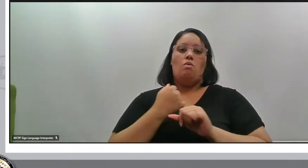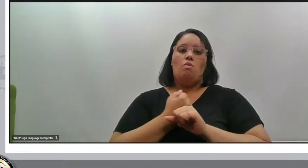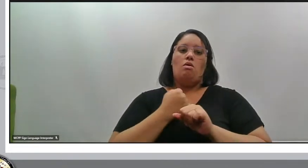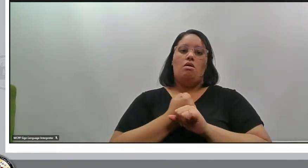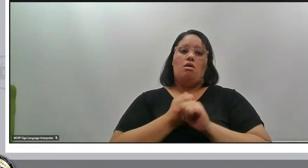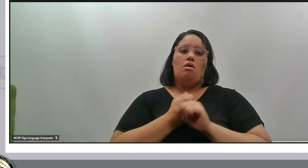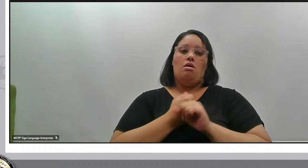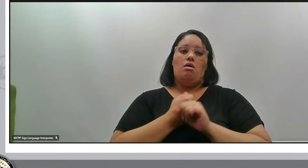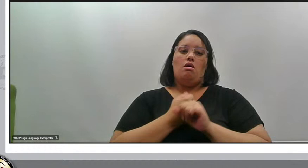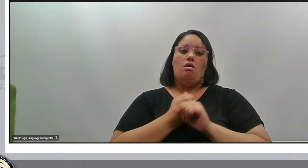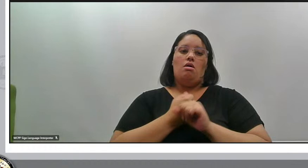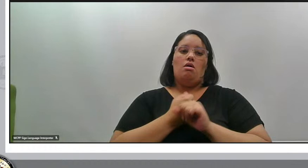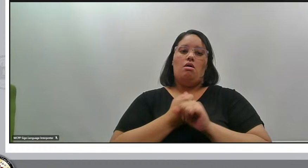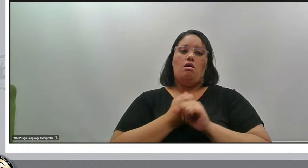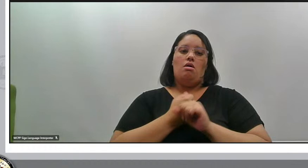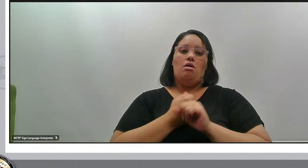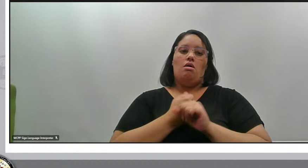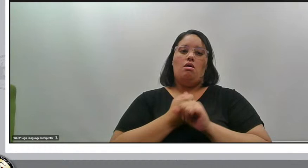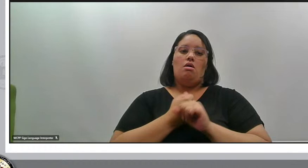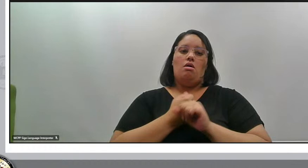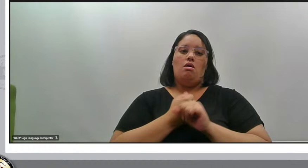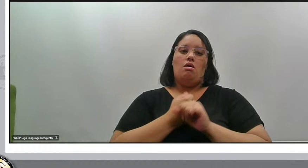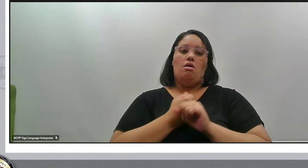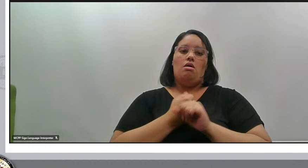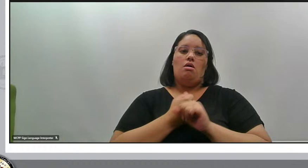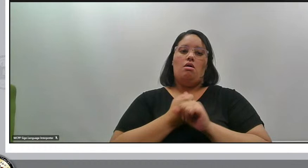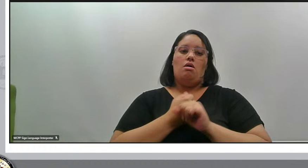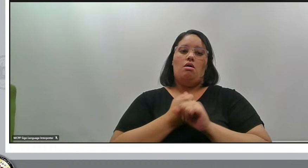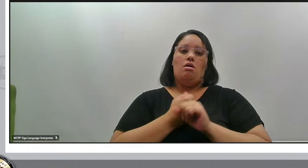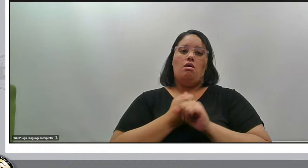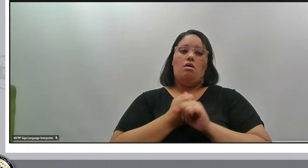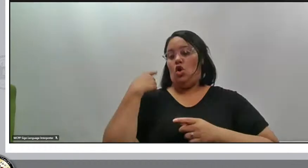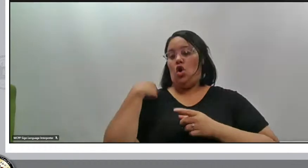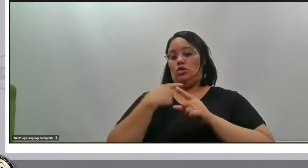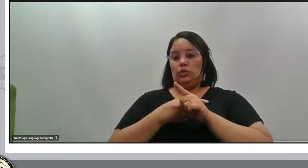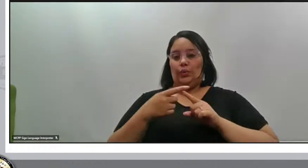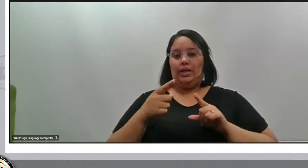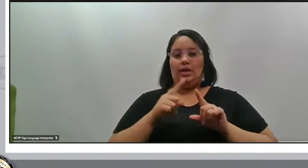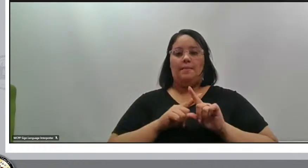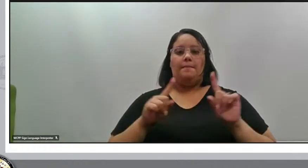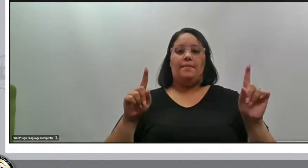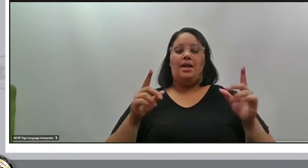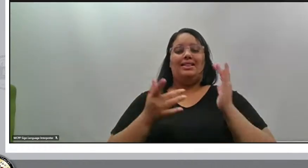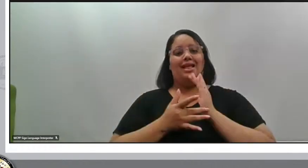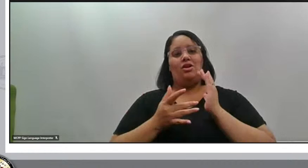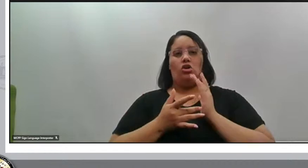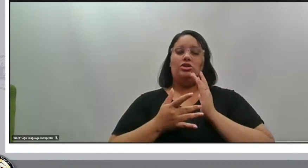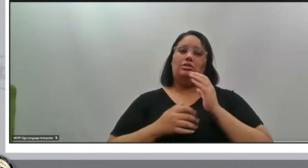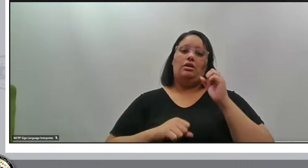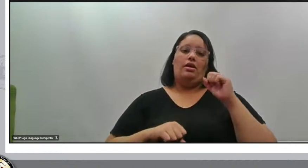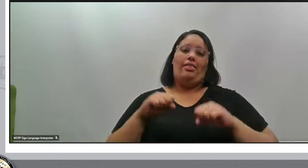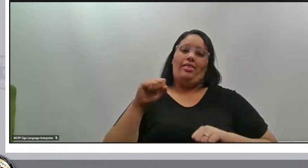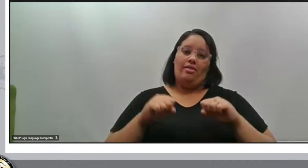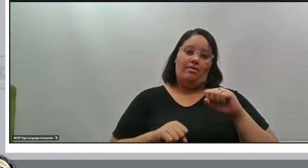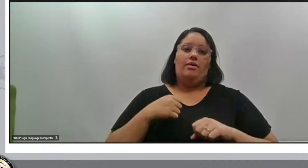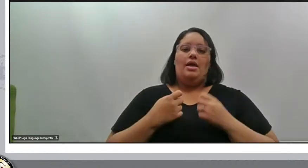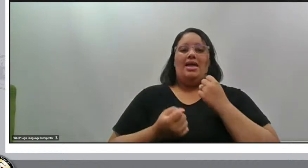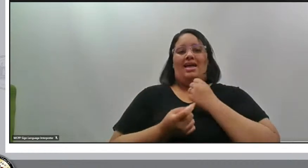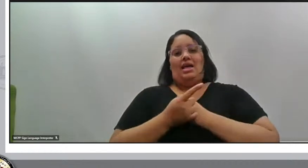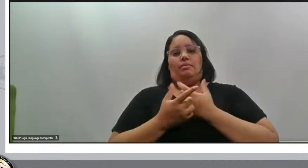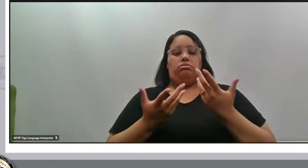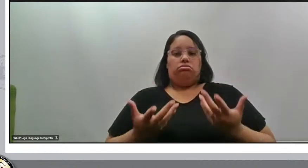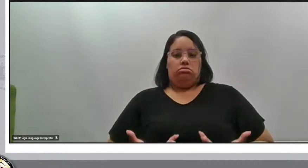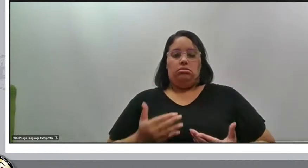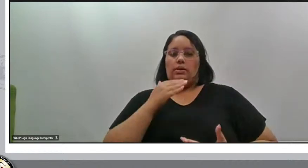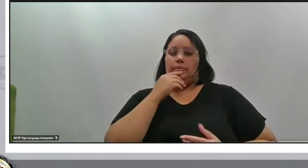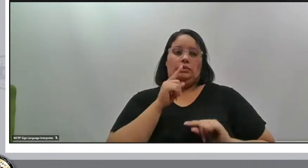nights on it. We were hoping to have it done a week ago, but as with technology, things happen and we